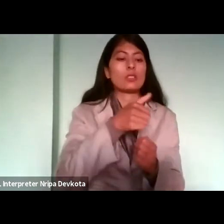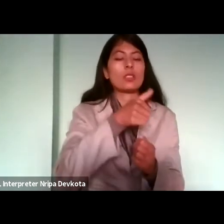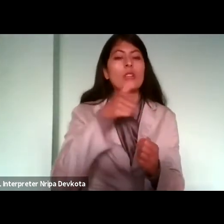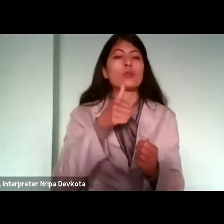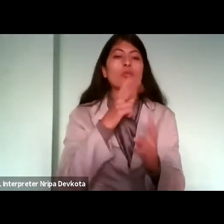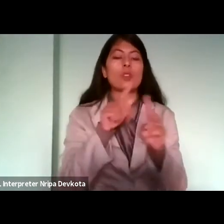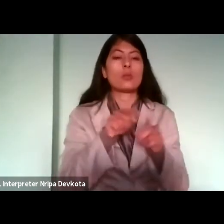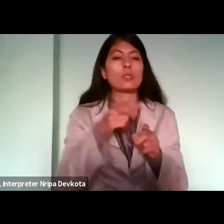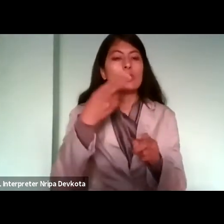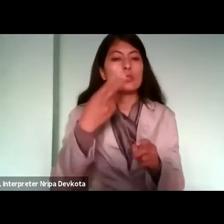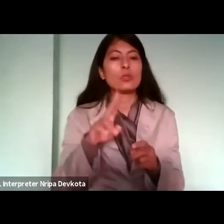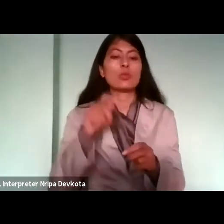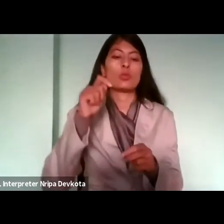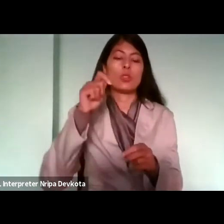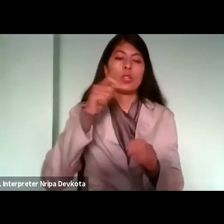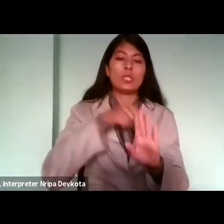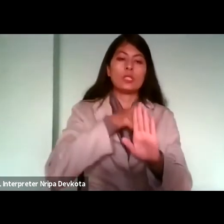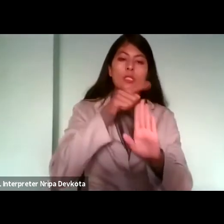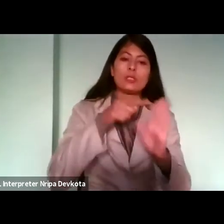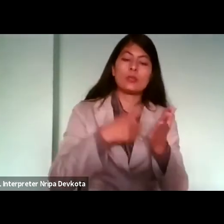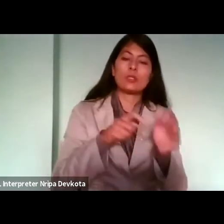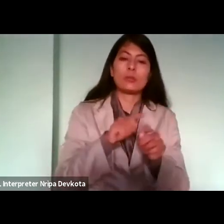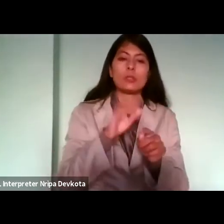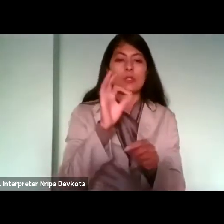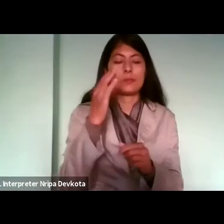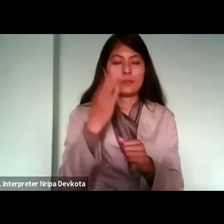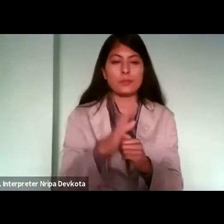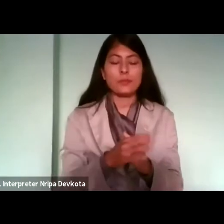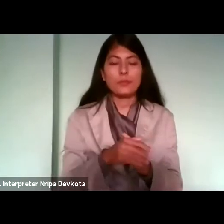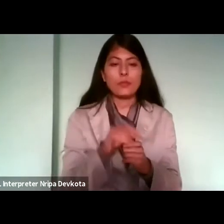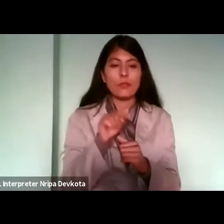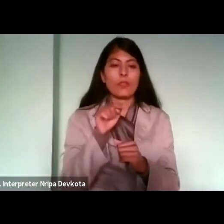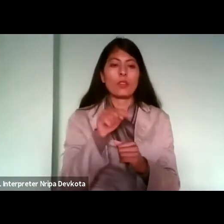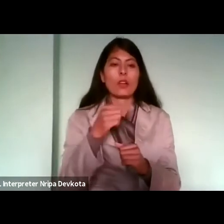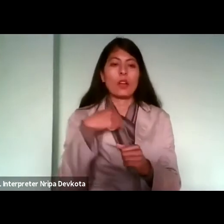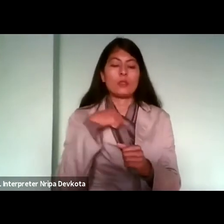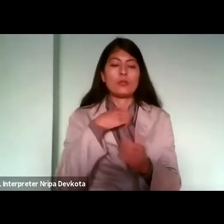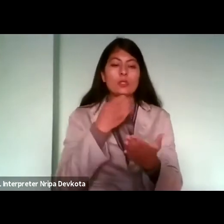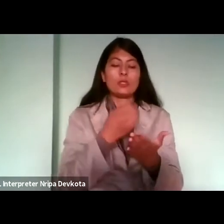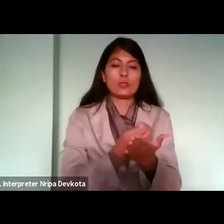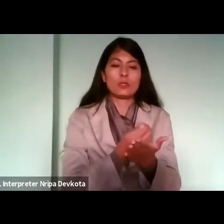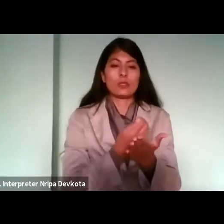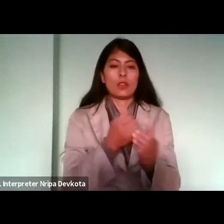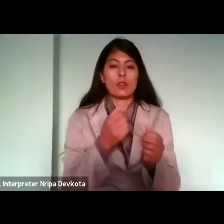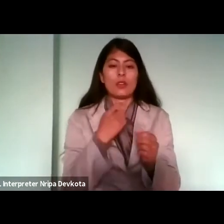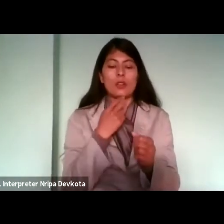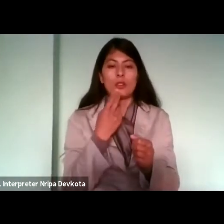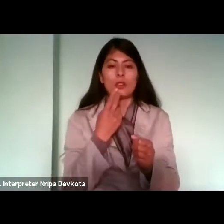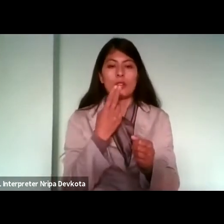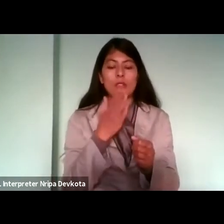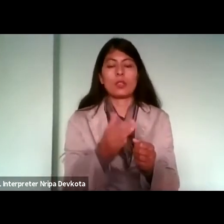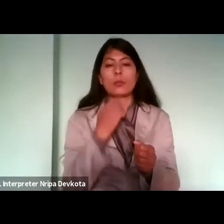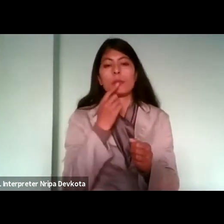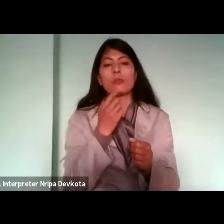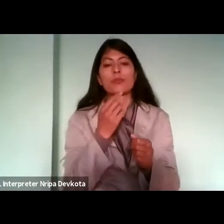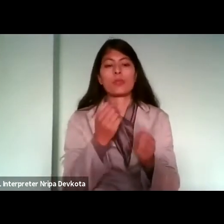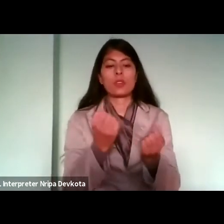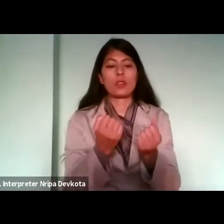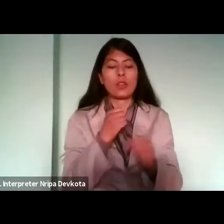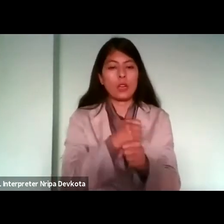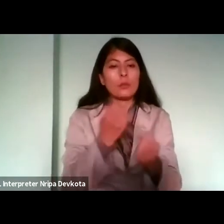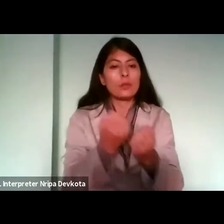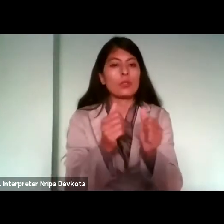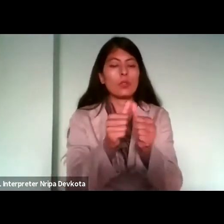GATW. So looked at from GATW's analytical lens, the CEDAW